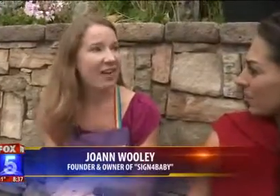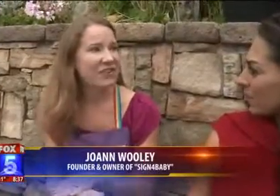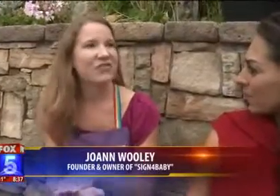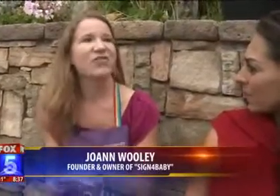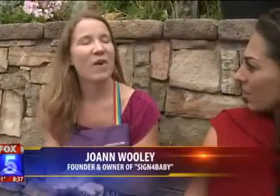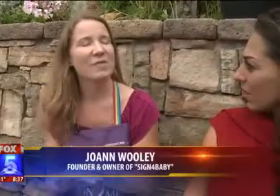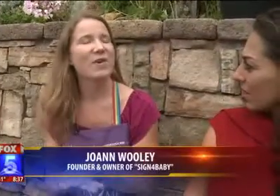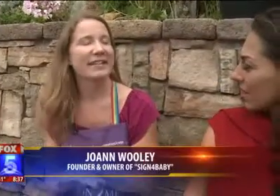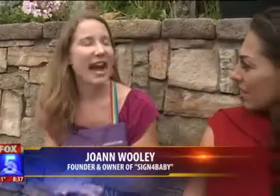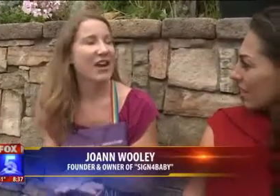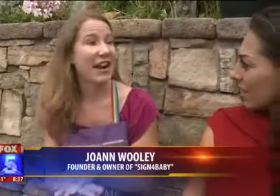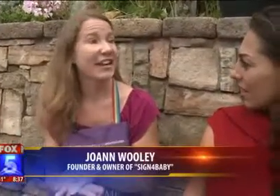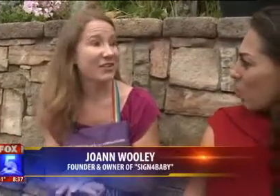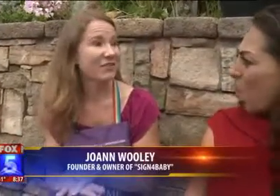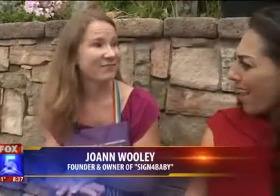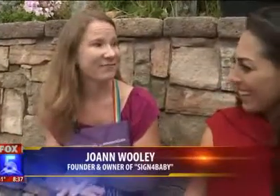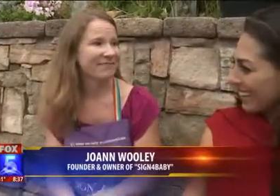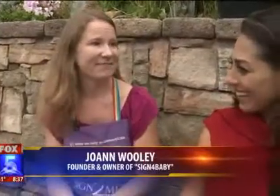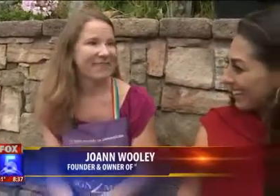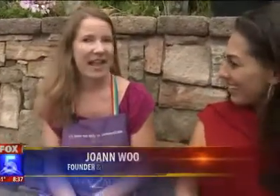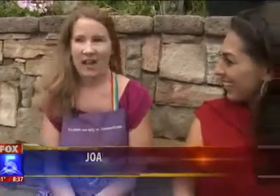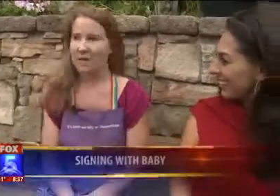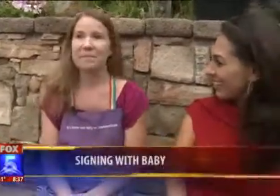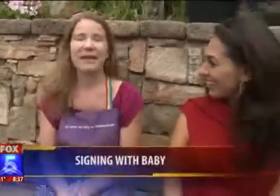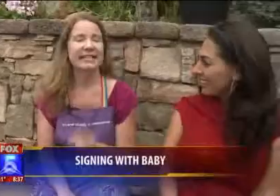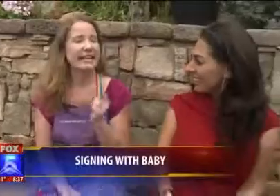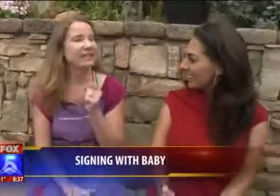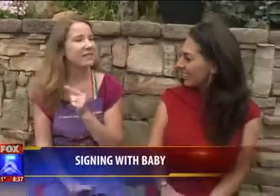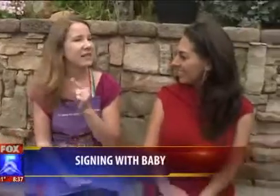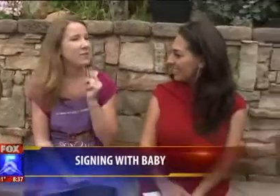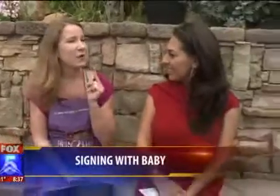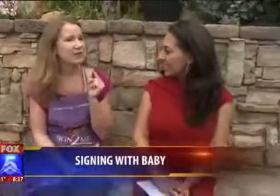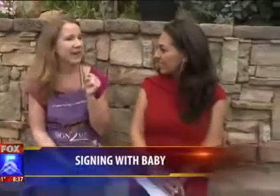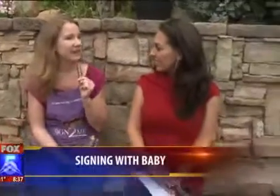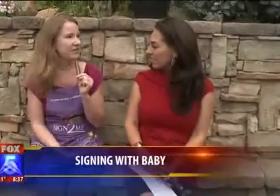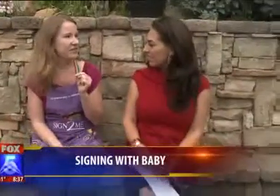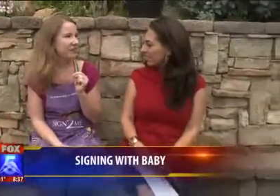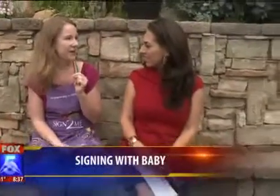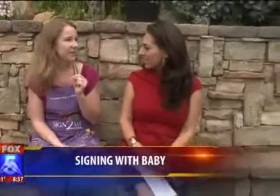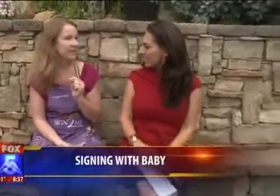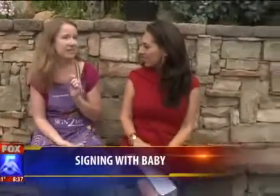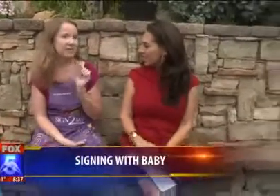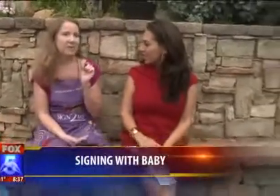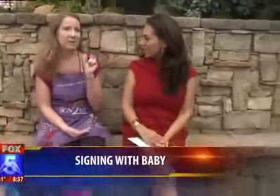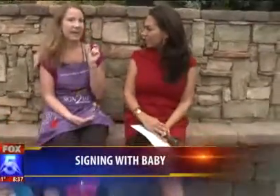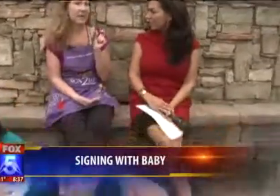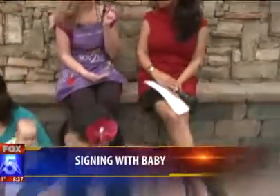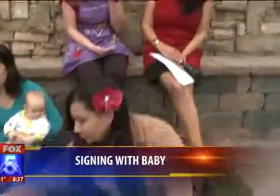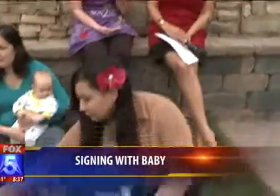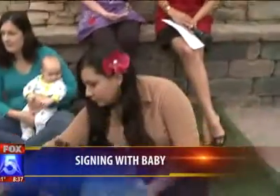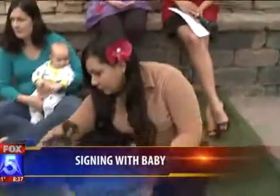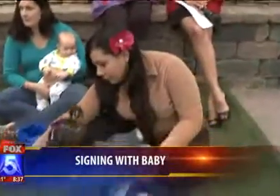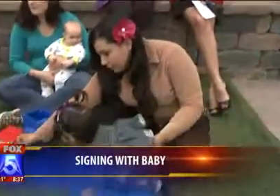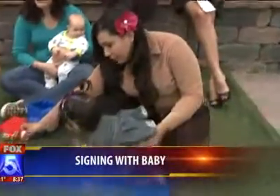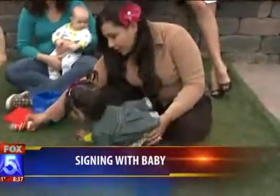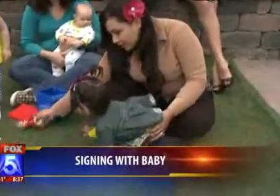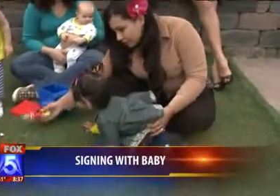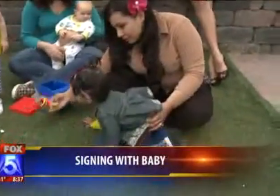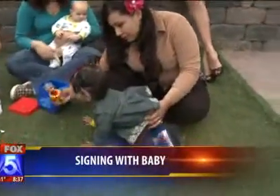average of 20 points higher IQ. Why? Because it's activating both sides of their brain. They develop a language center in both the left